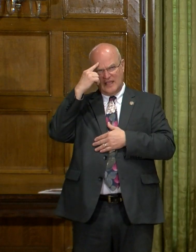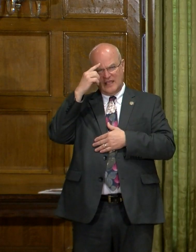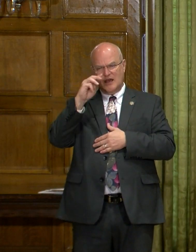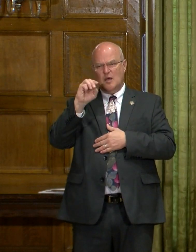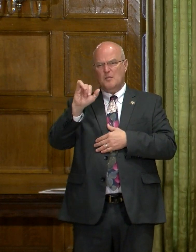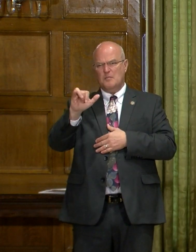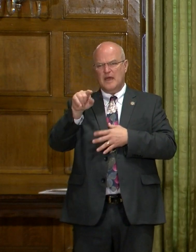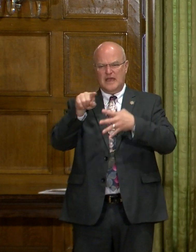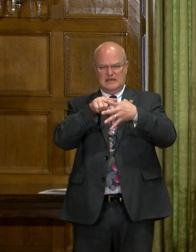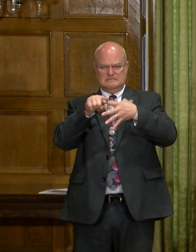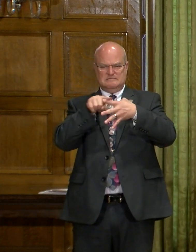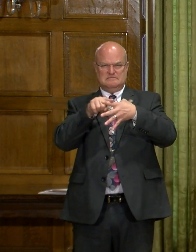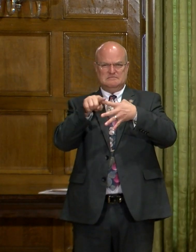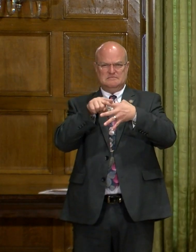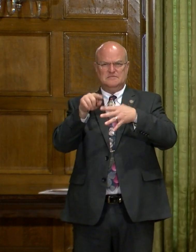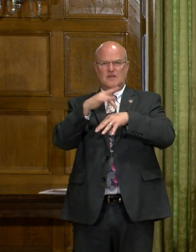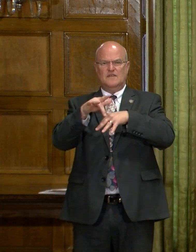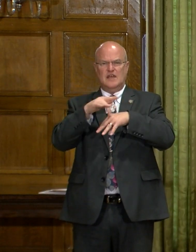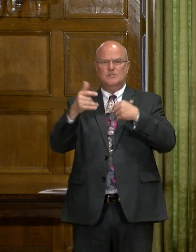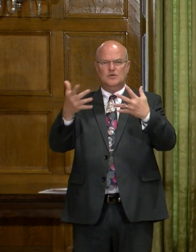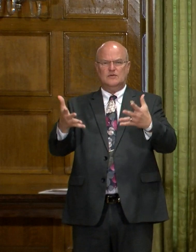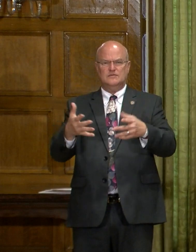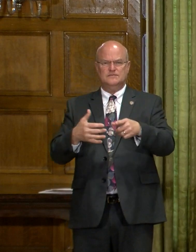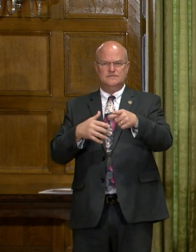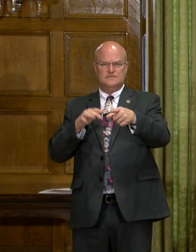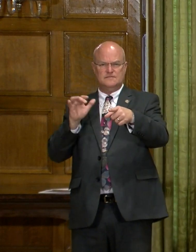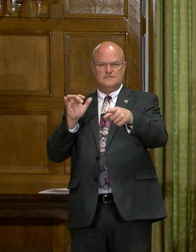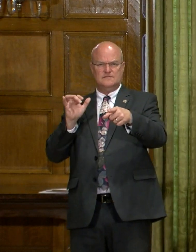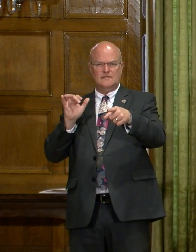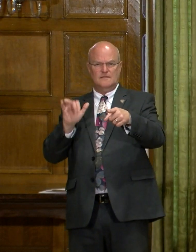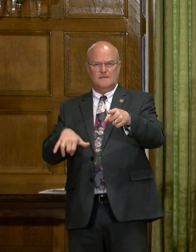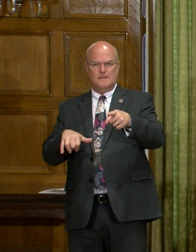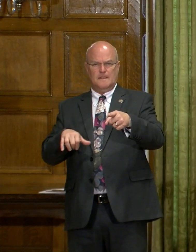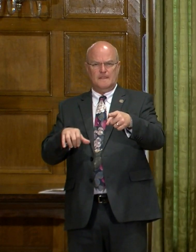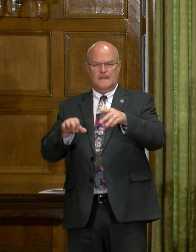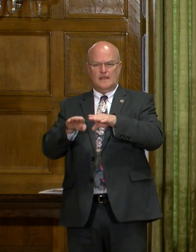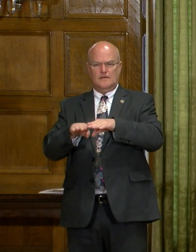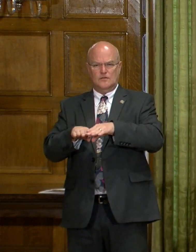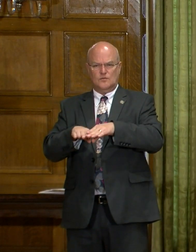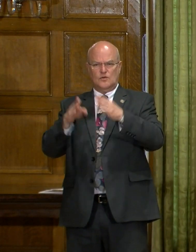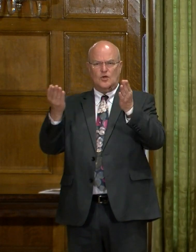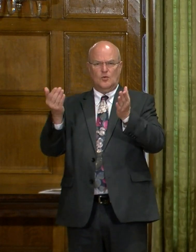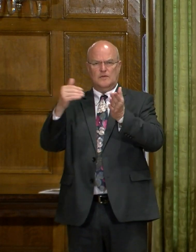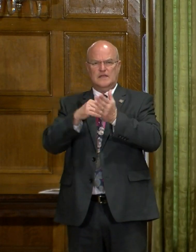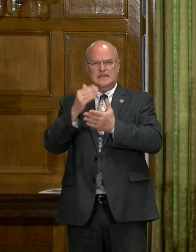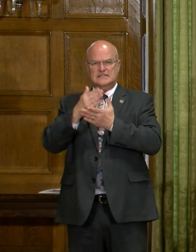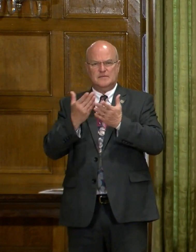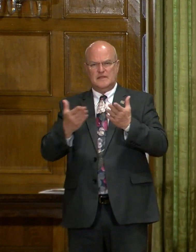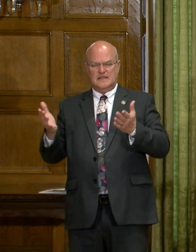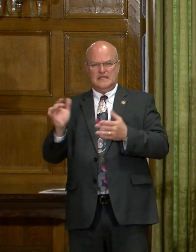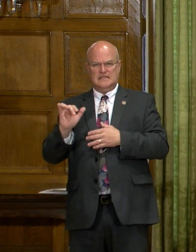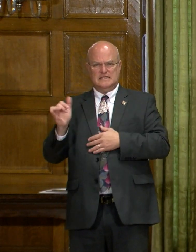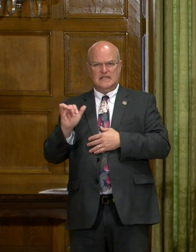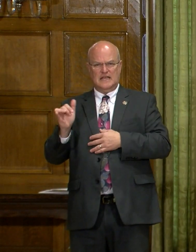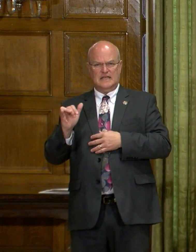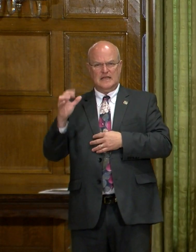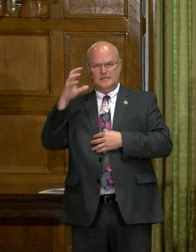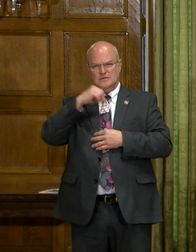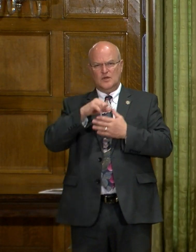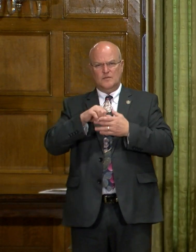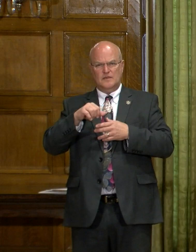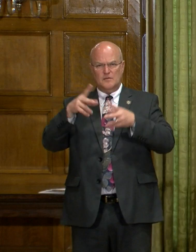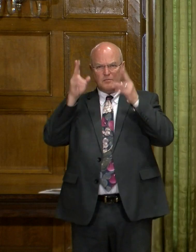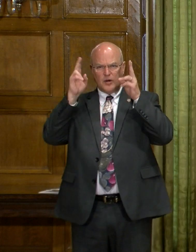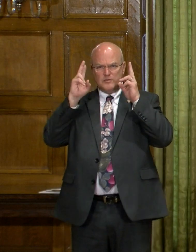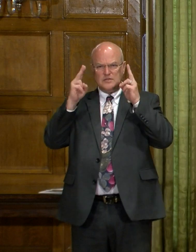of May, hopefully that will be available. So is the reopening of some of these things, like I would assume the